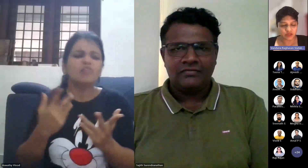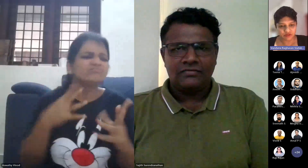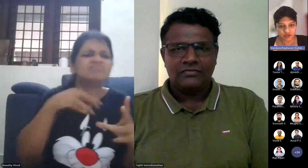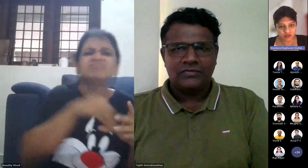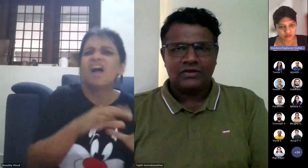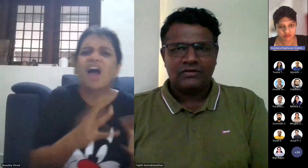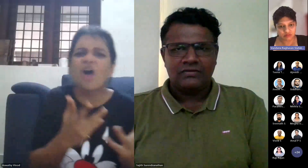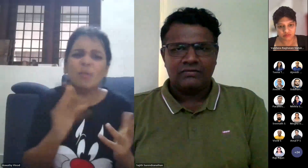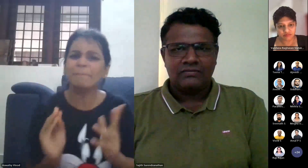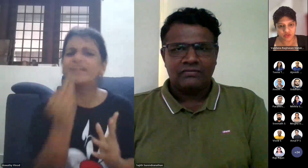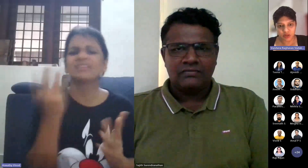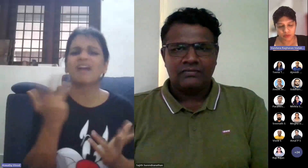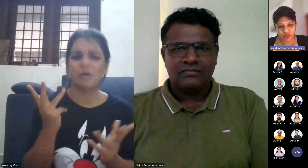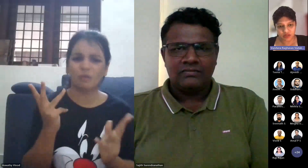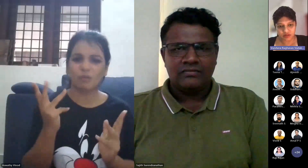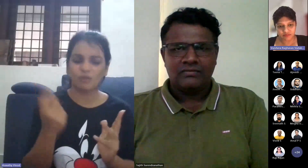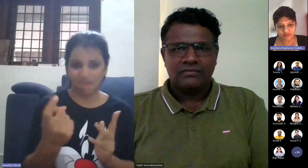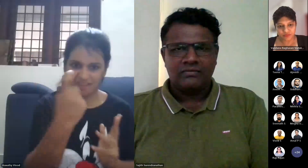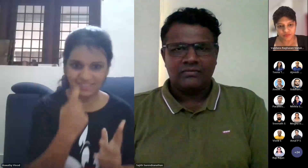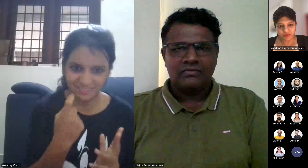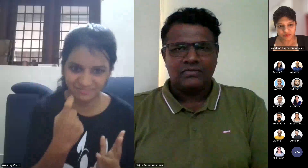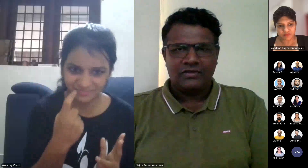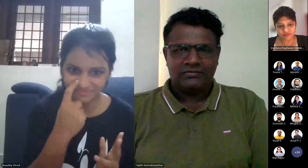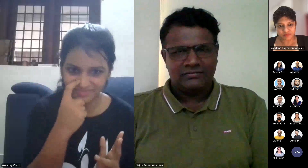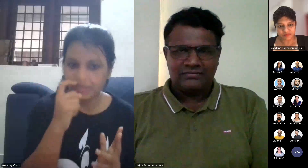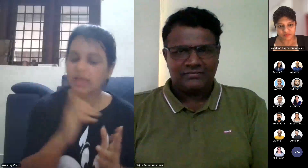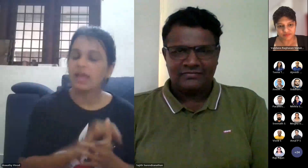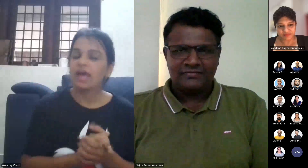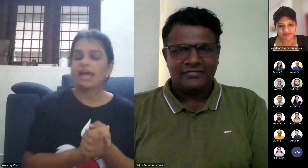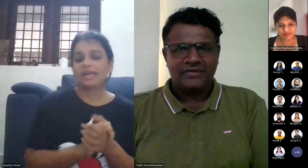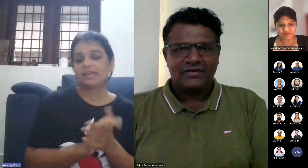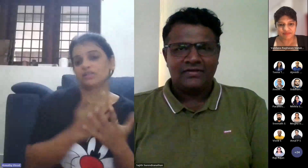it better for us to communicate?